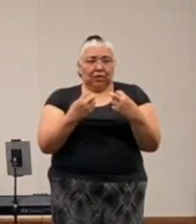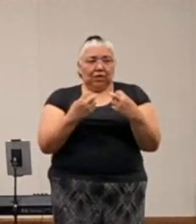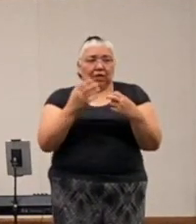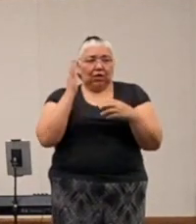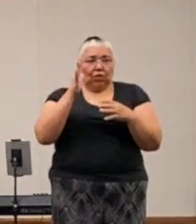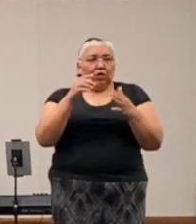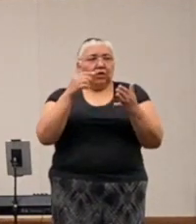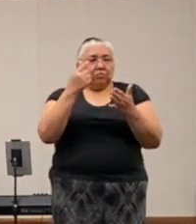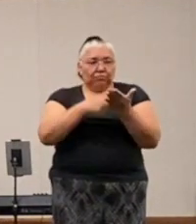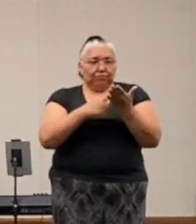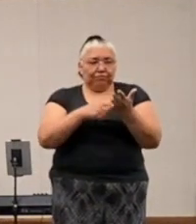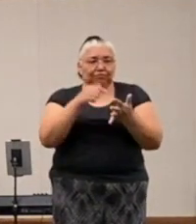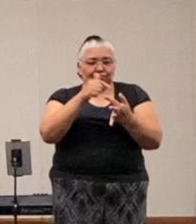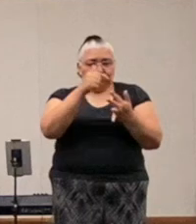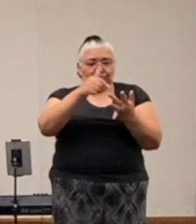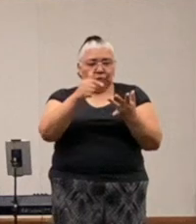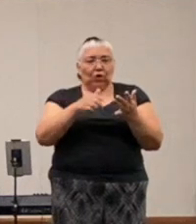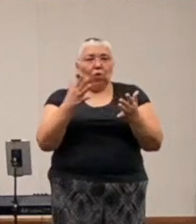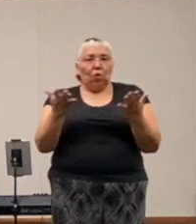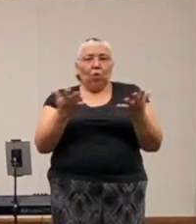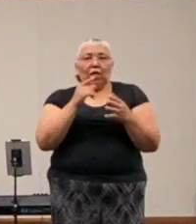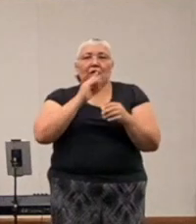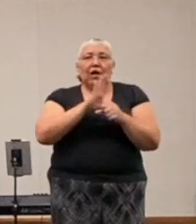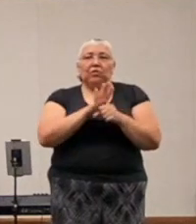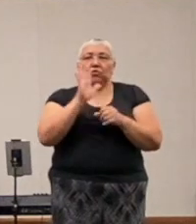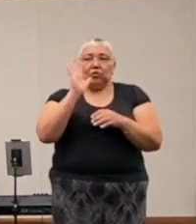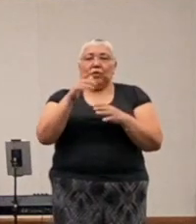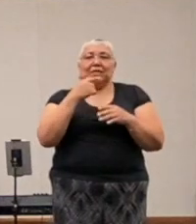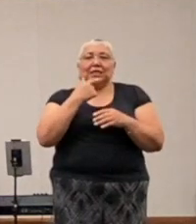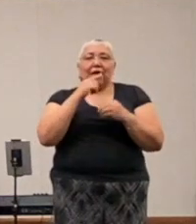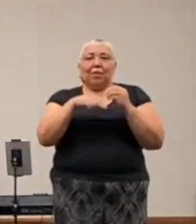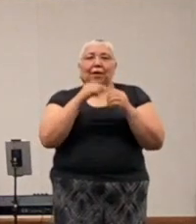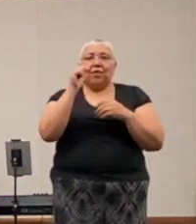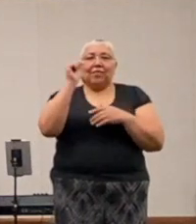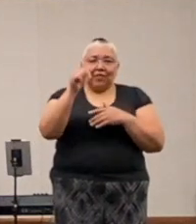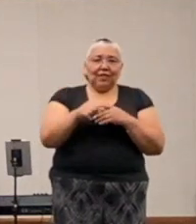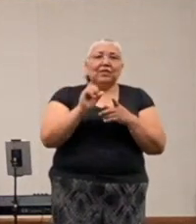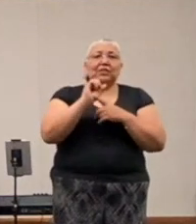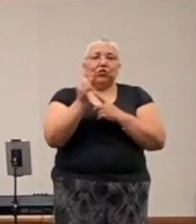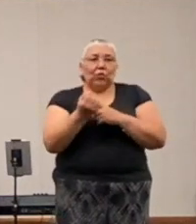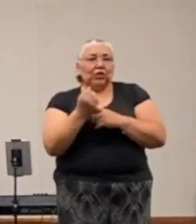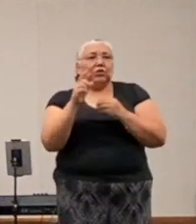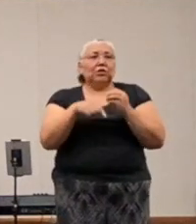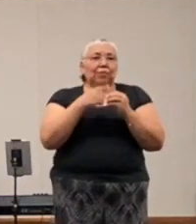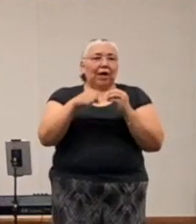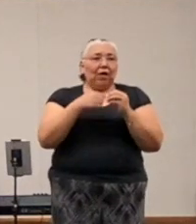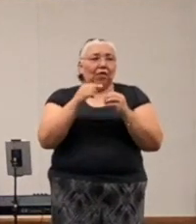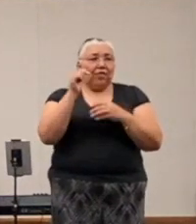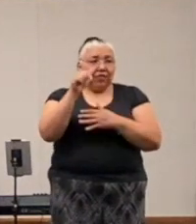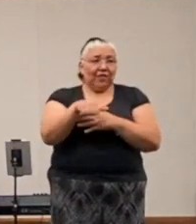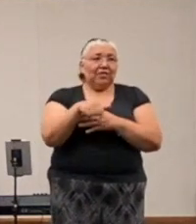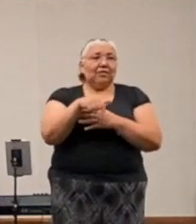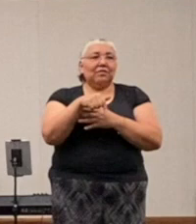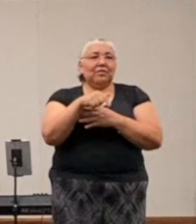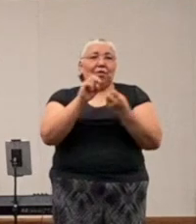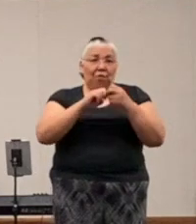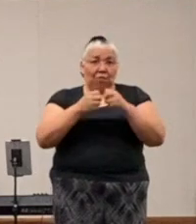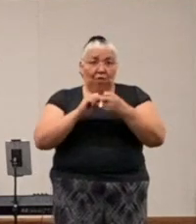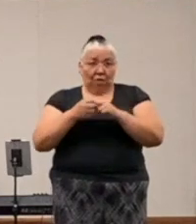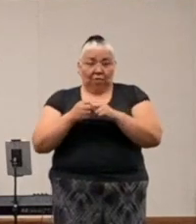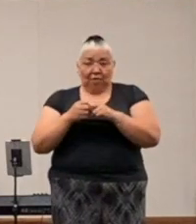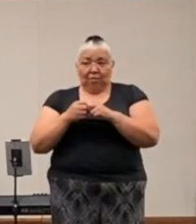go over what their constitution would have to say about this situation, about this